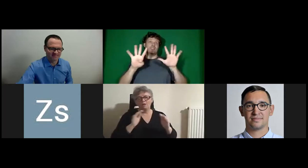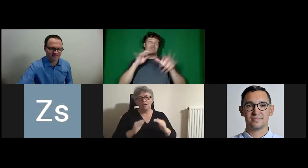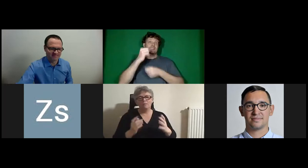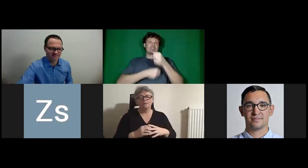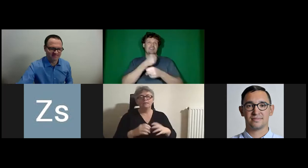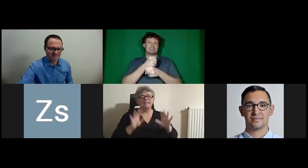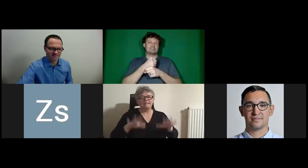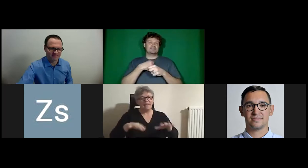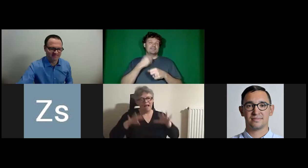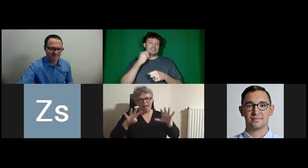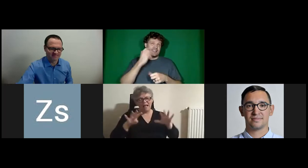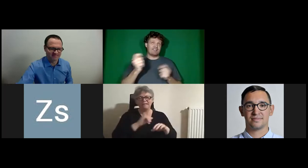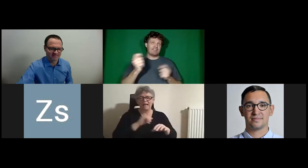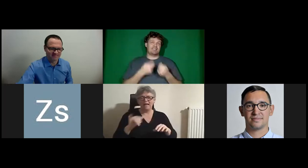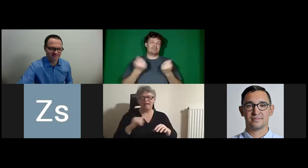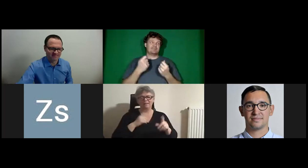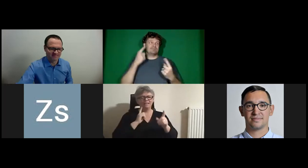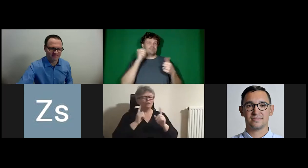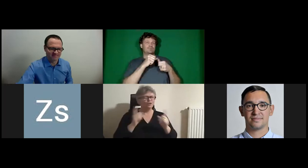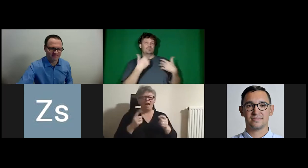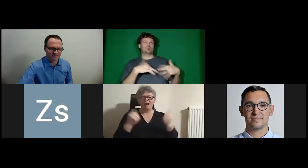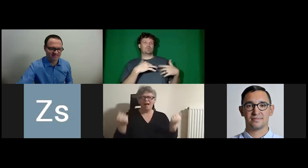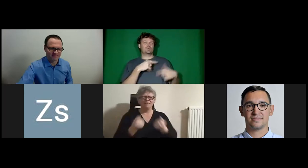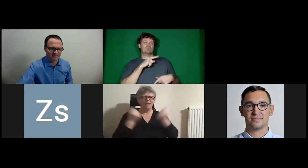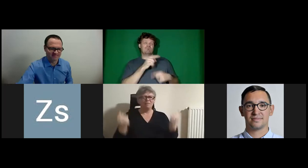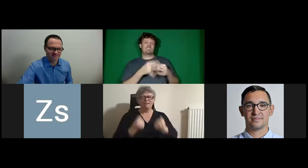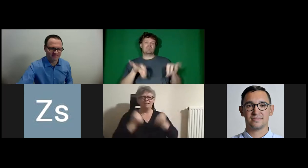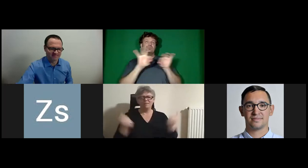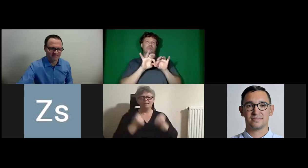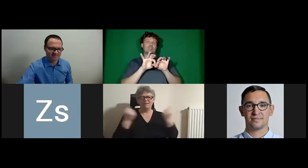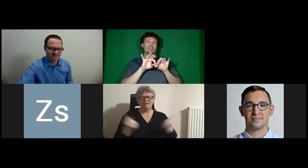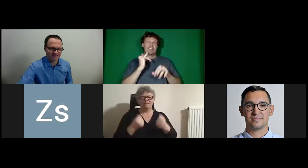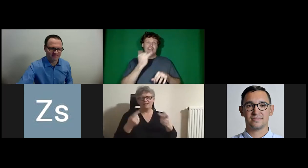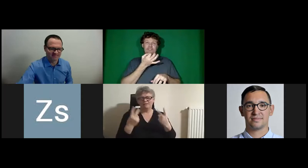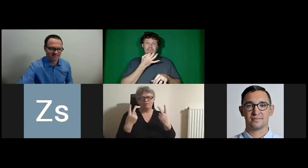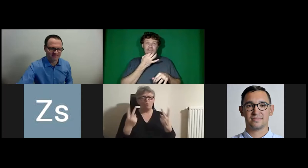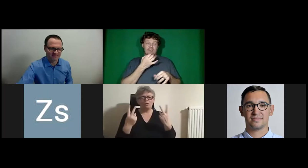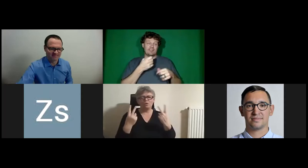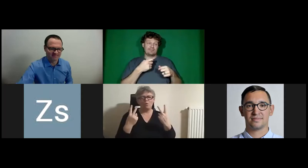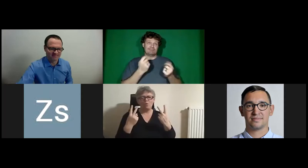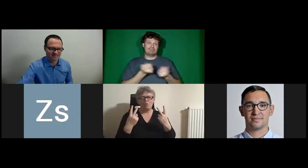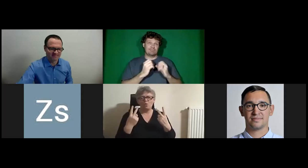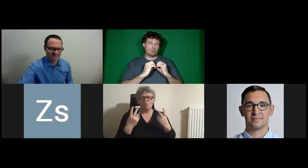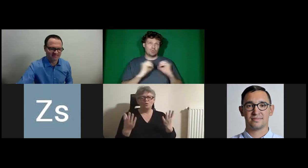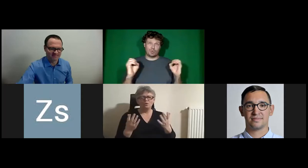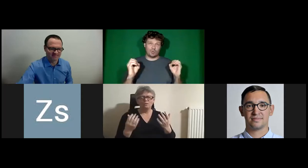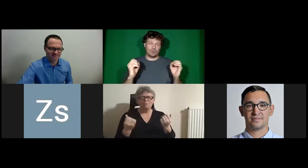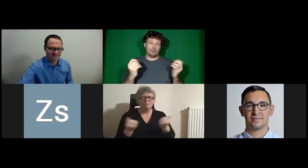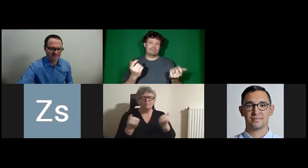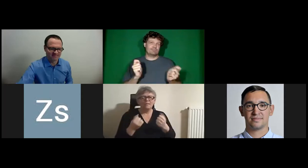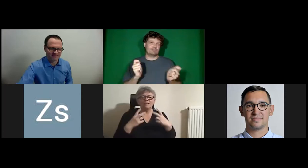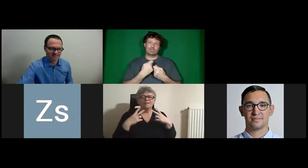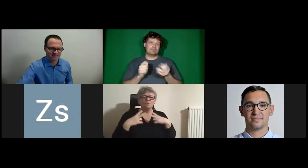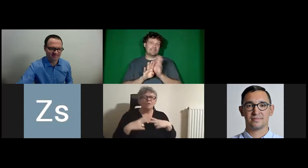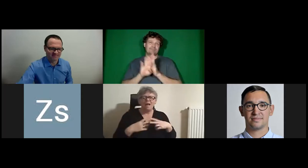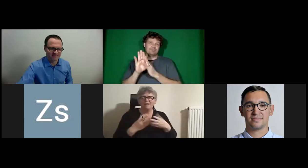of course, I got older. And after 19 years of training, I realized how important my physical